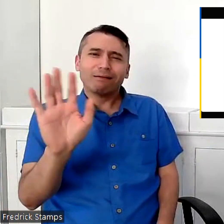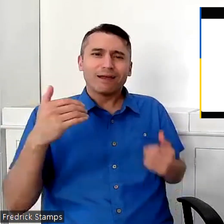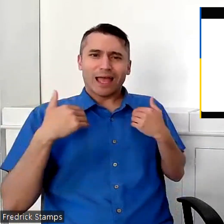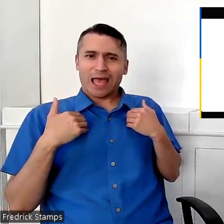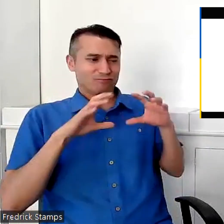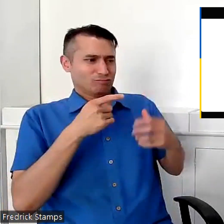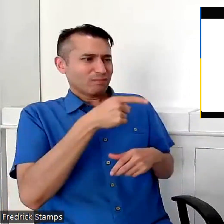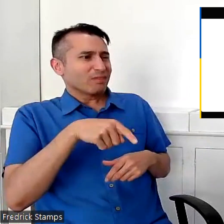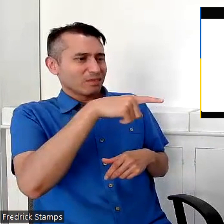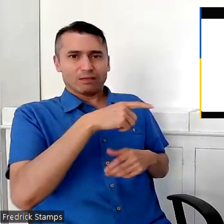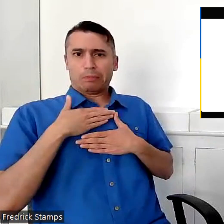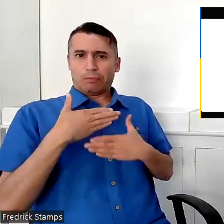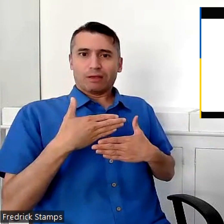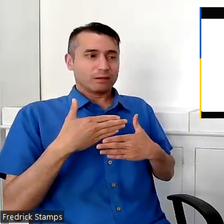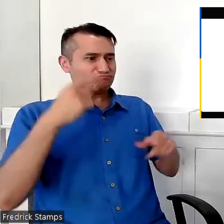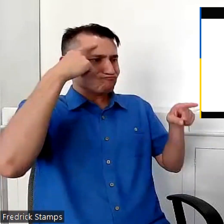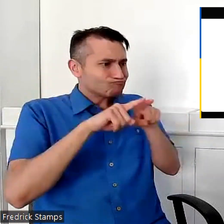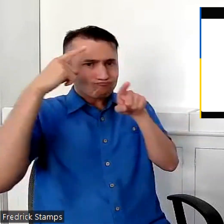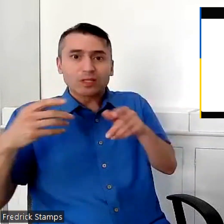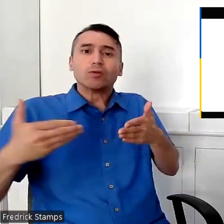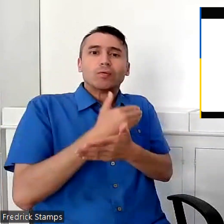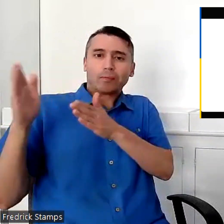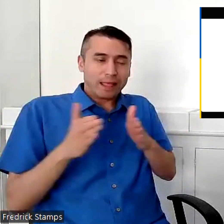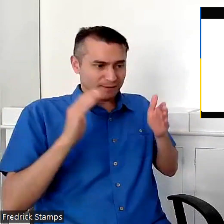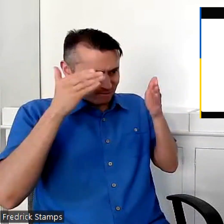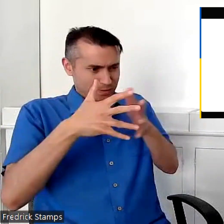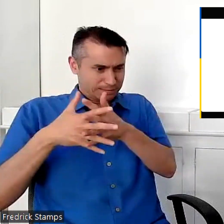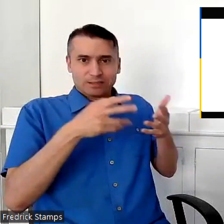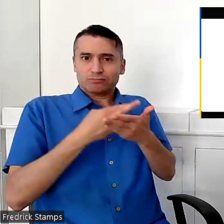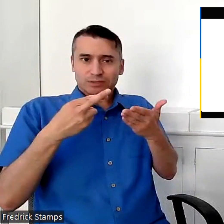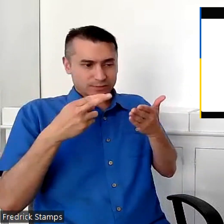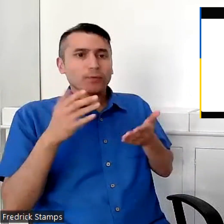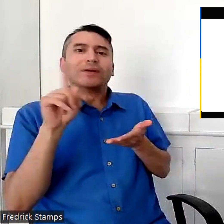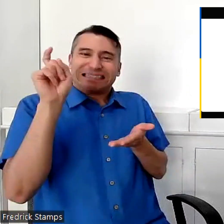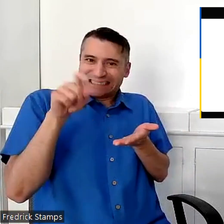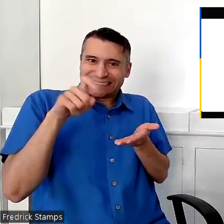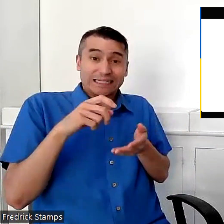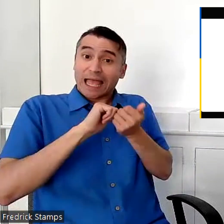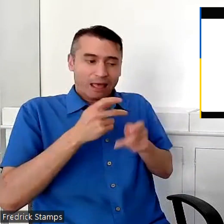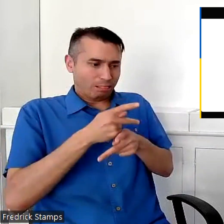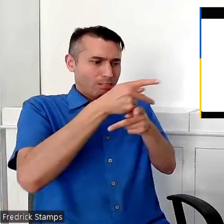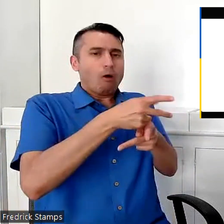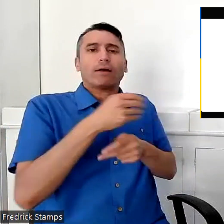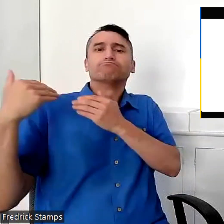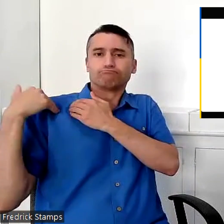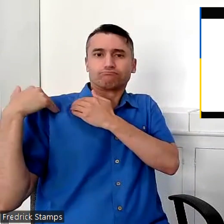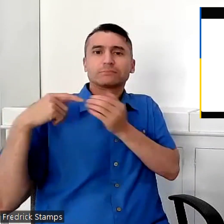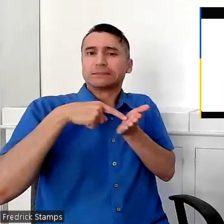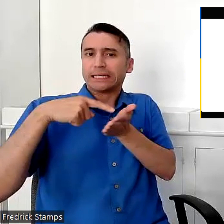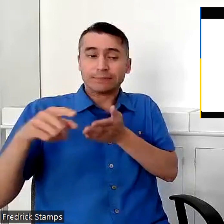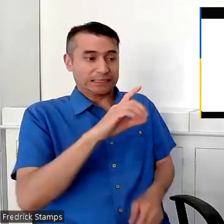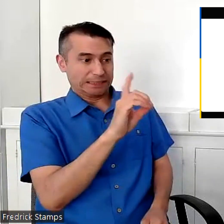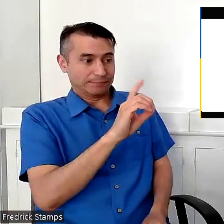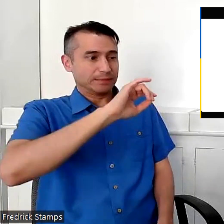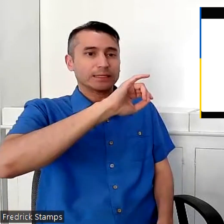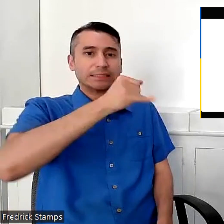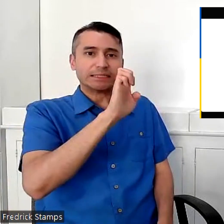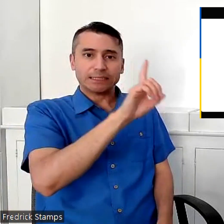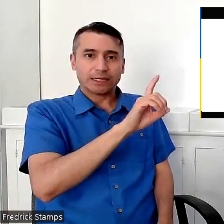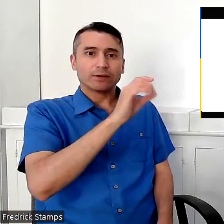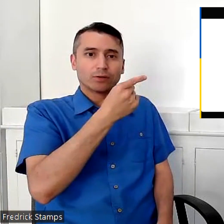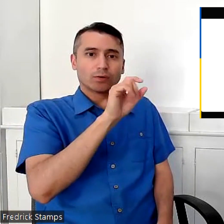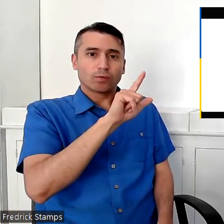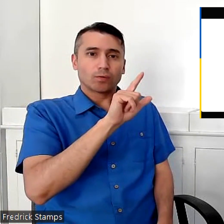as usual. The good news, there's a bipartisan group in Congress with a new plan that will put America's resources right where they are needed, through loans and accountable